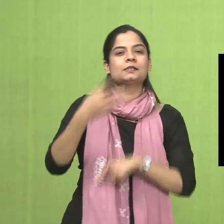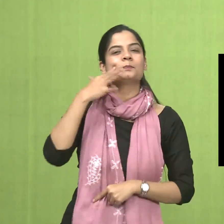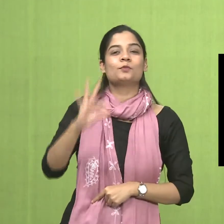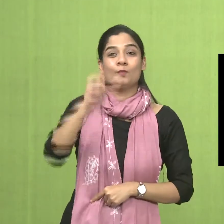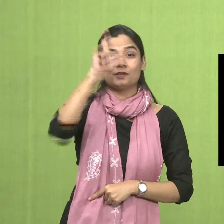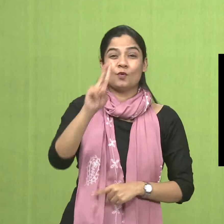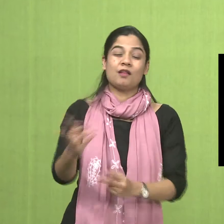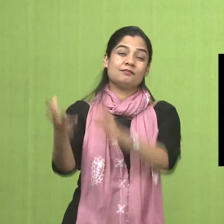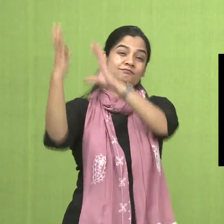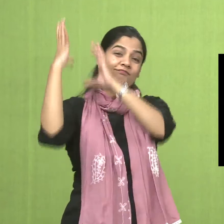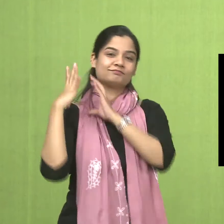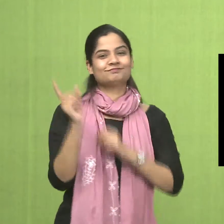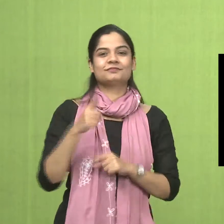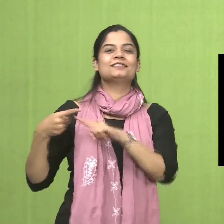in family and not one person is burdened.